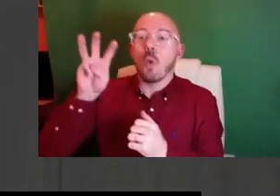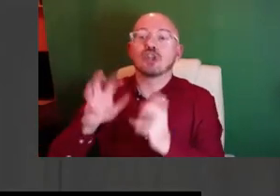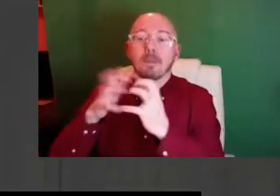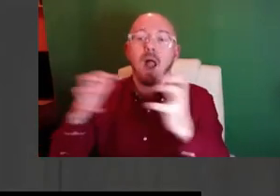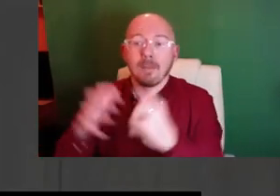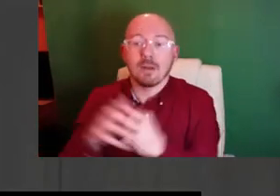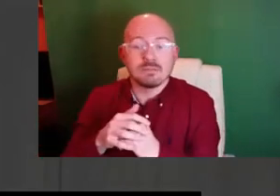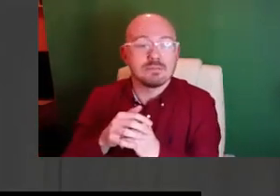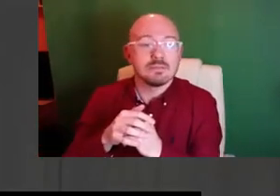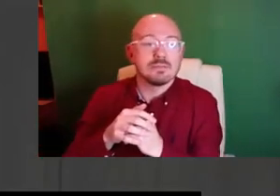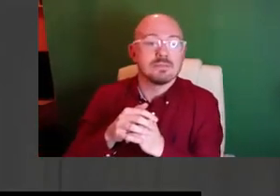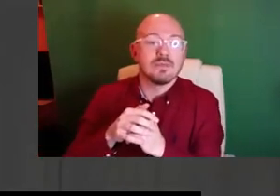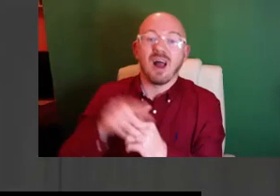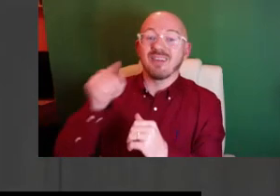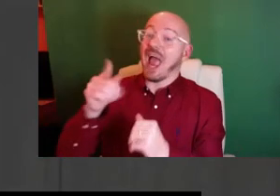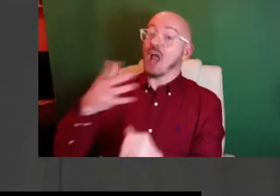in 2019.